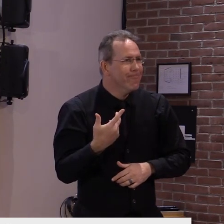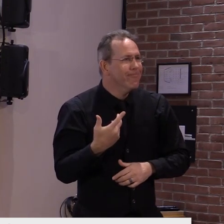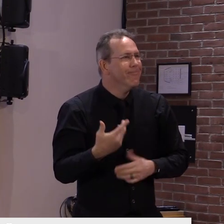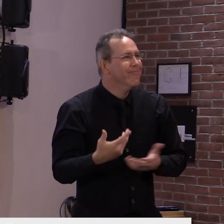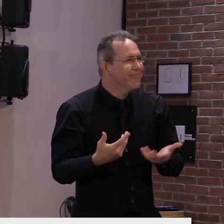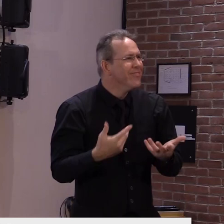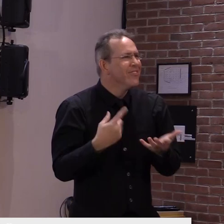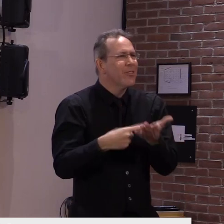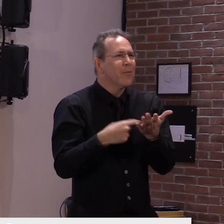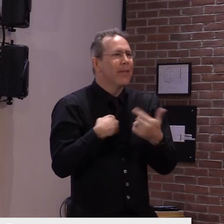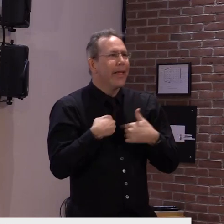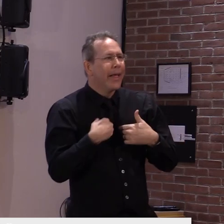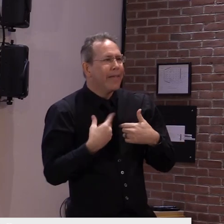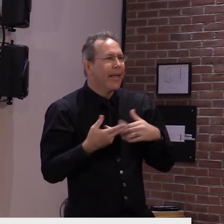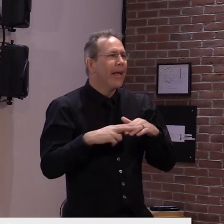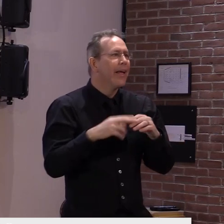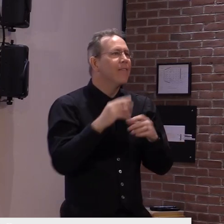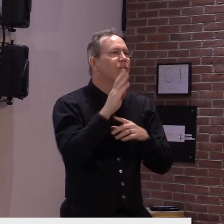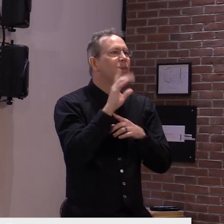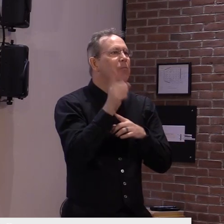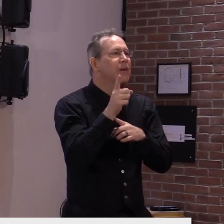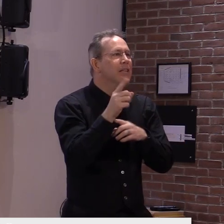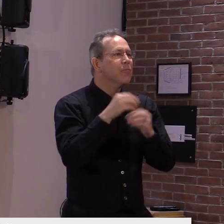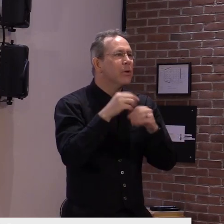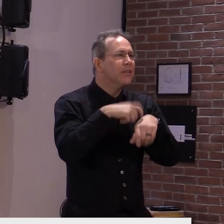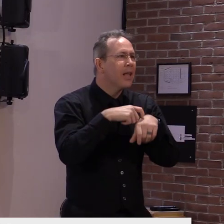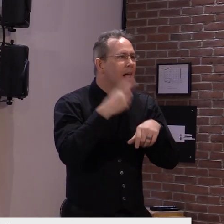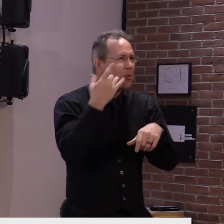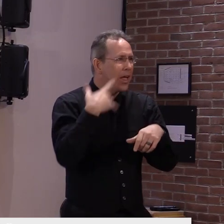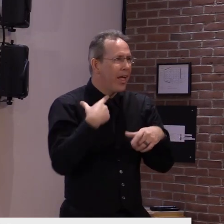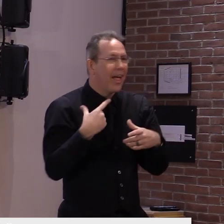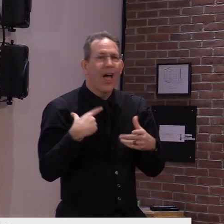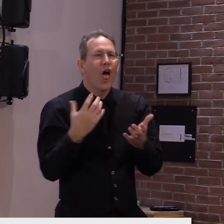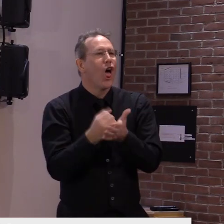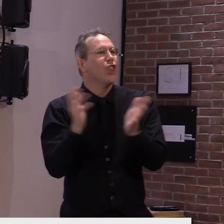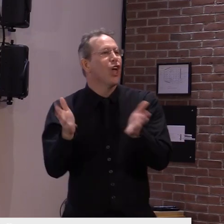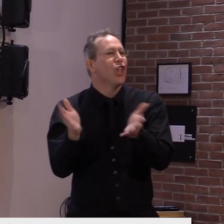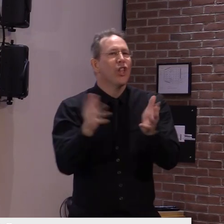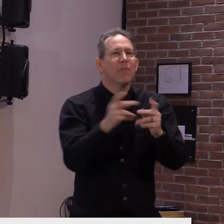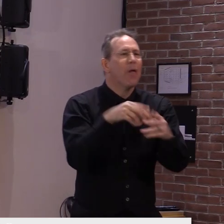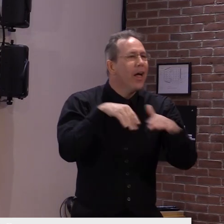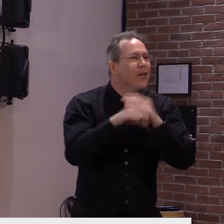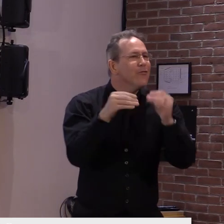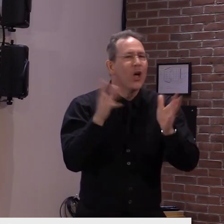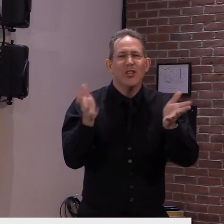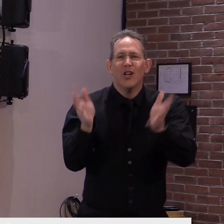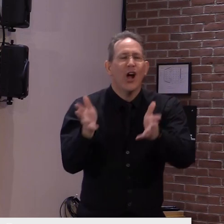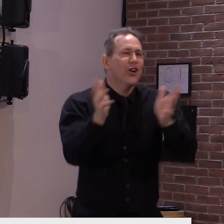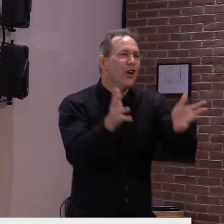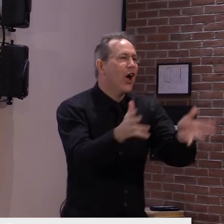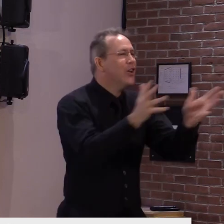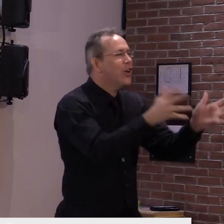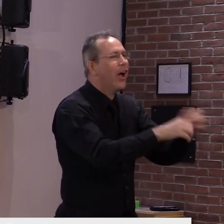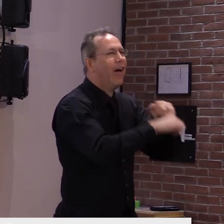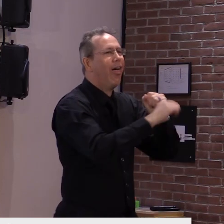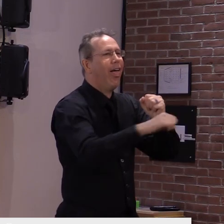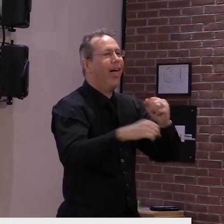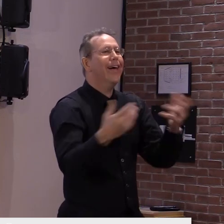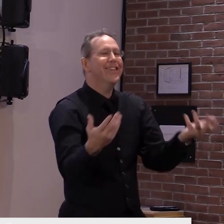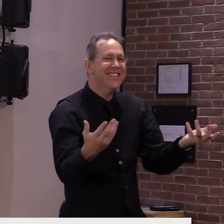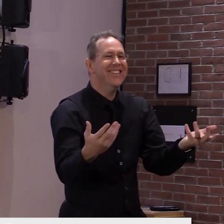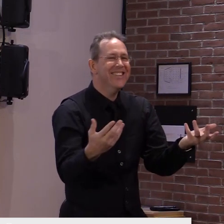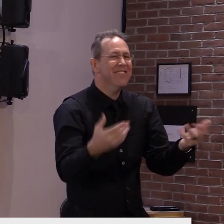45 minutes to an hour just because everybody wants to stop and talk. And I learned from that. I hope they